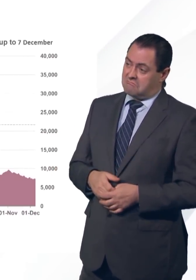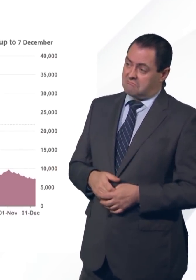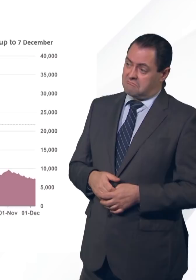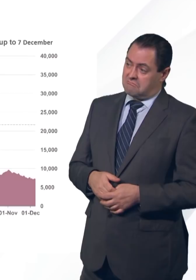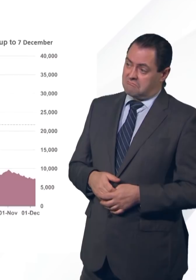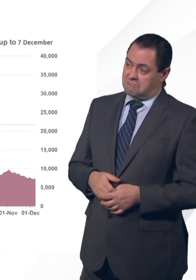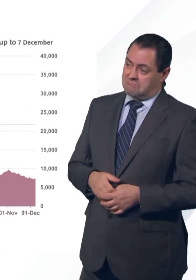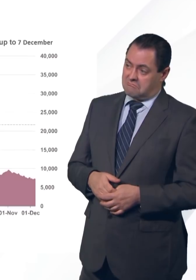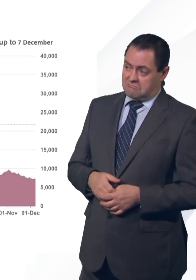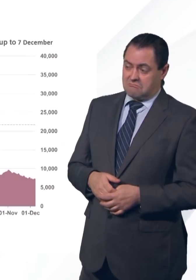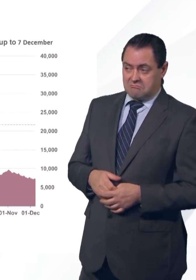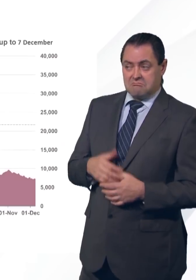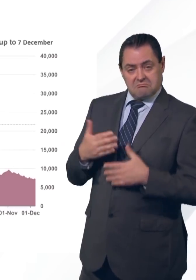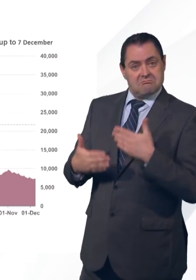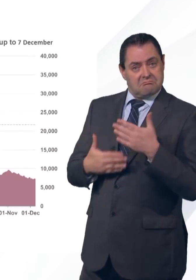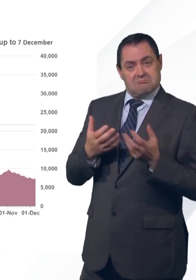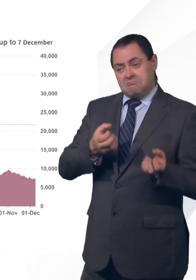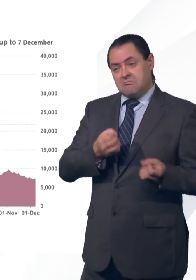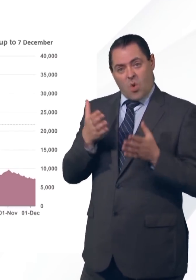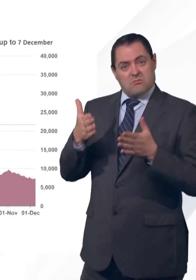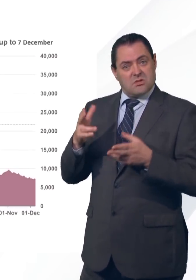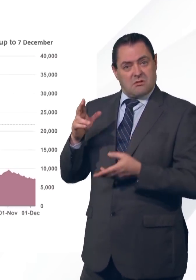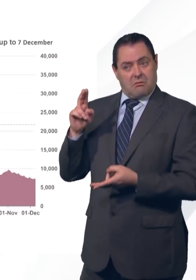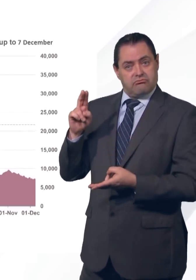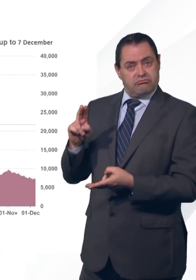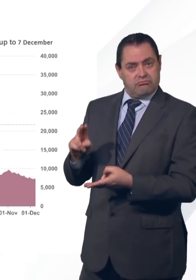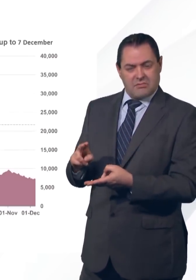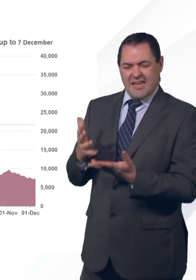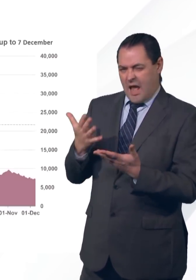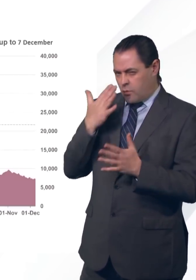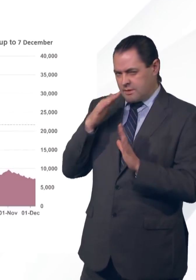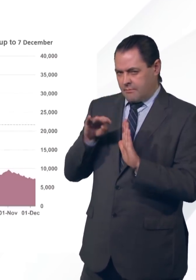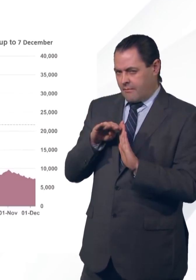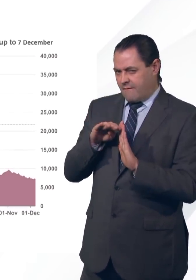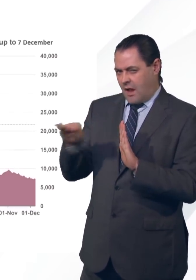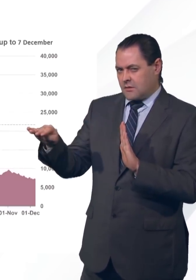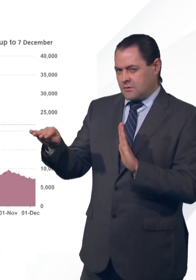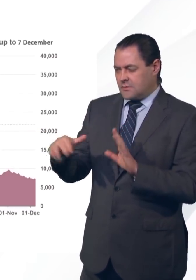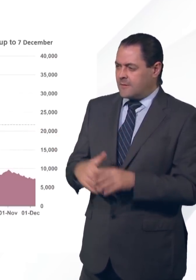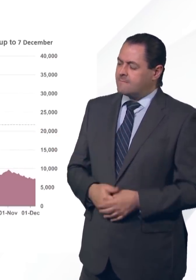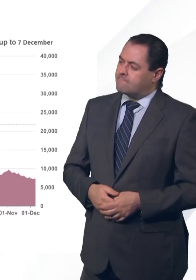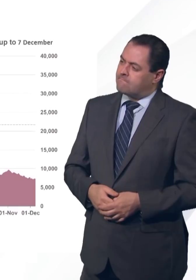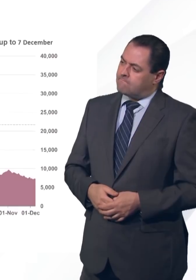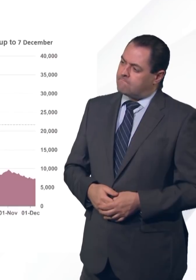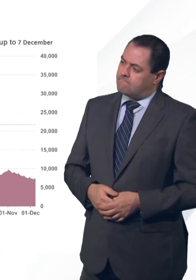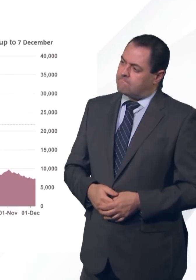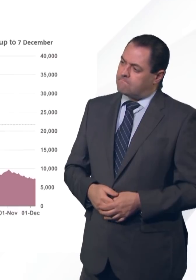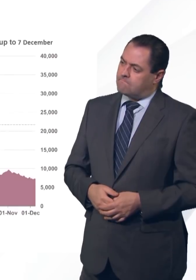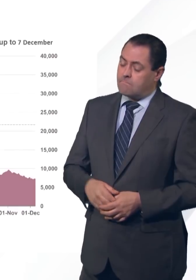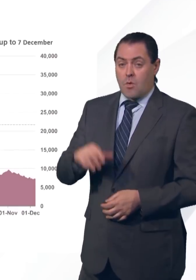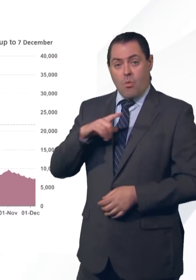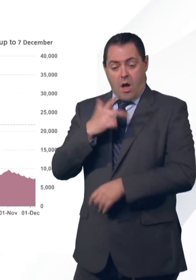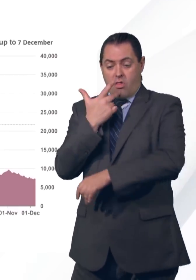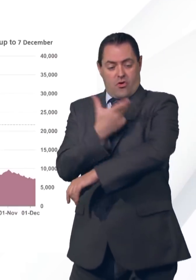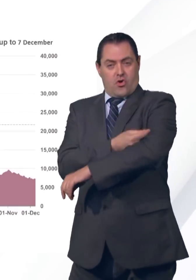point in time, with the numbers going into hospital reducing, although that's now stabilised slightly. And that's really because the boosters are